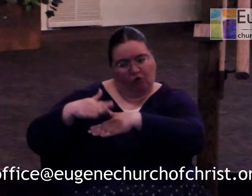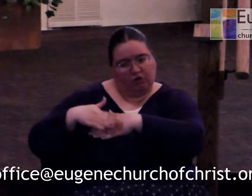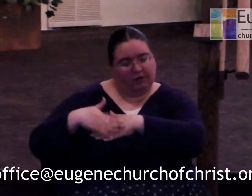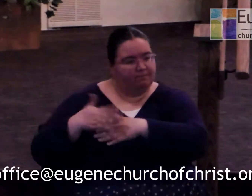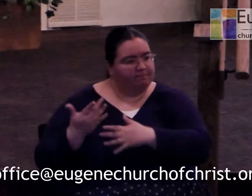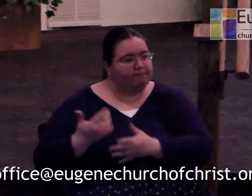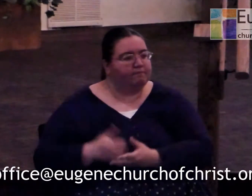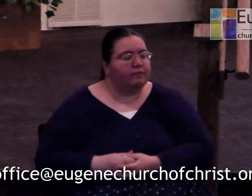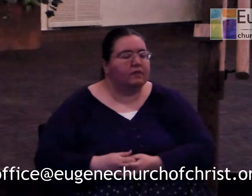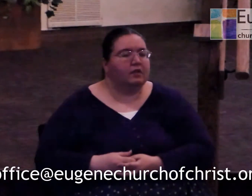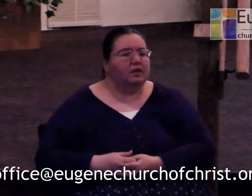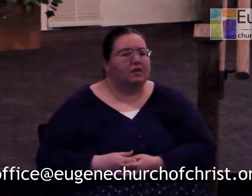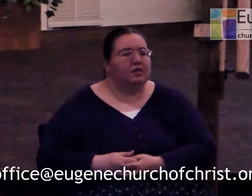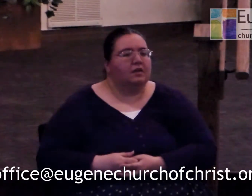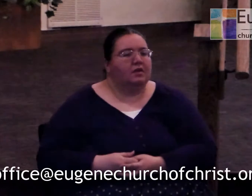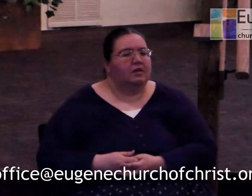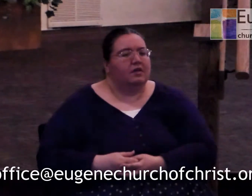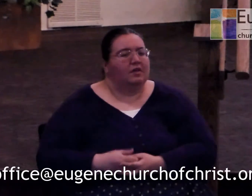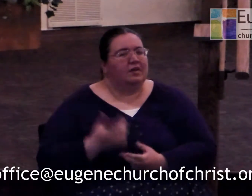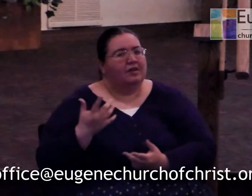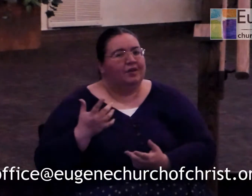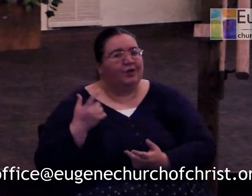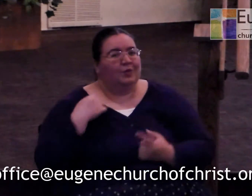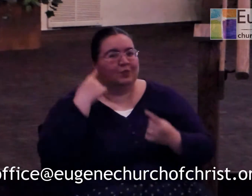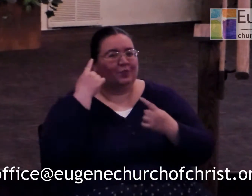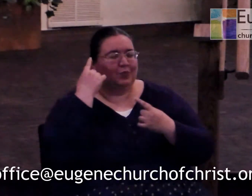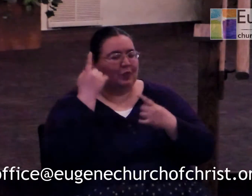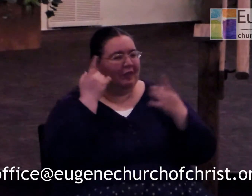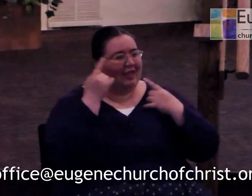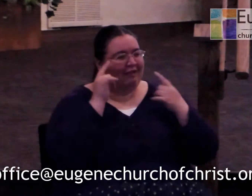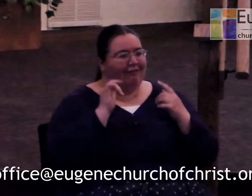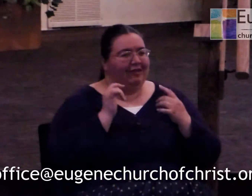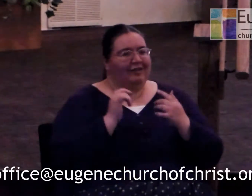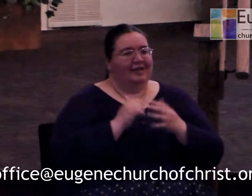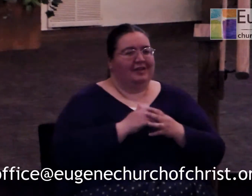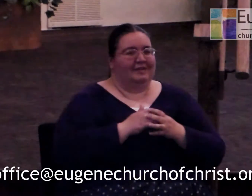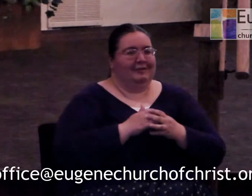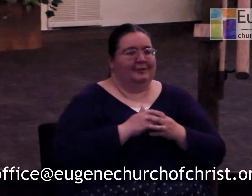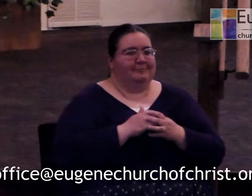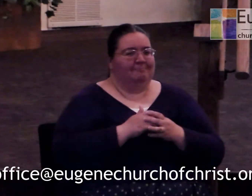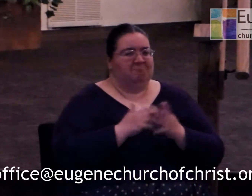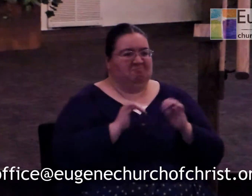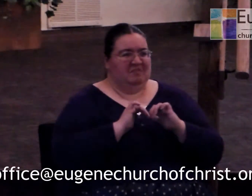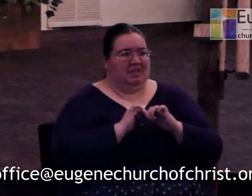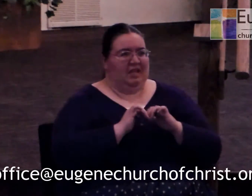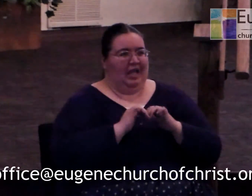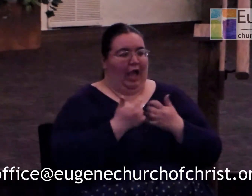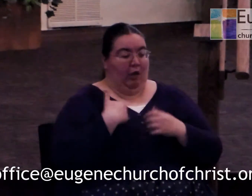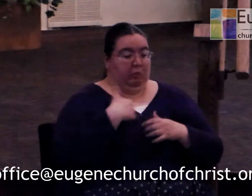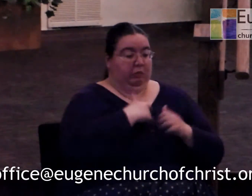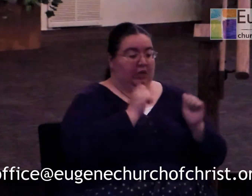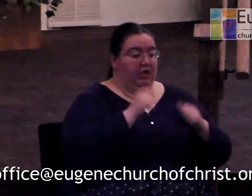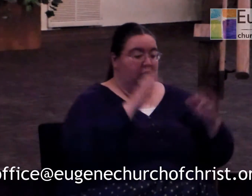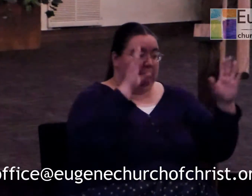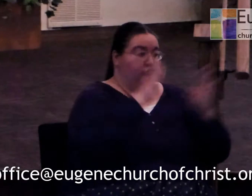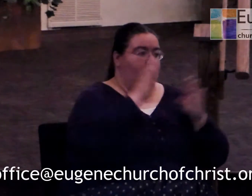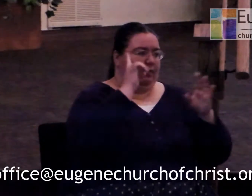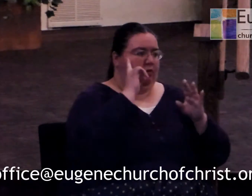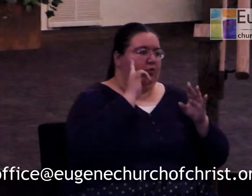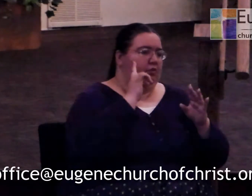they're doing? And we think of all the things we might get in trouble with the law for, and this is probably not real high on our list, but the problem with these guys is they keep talking